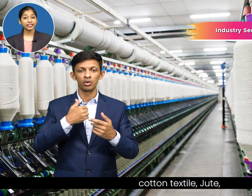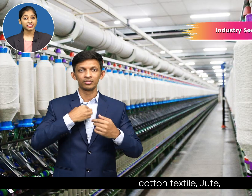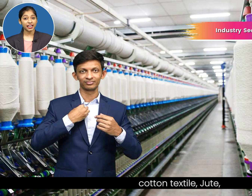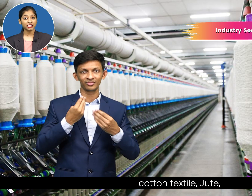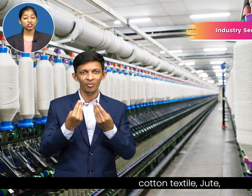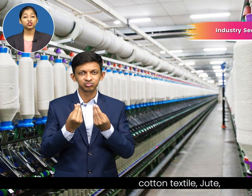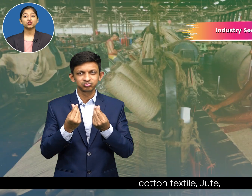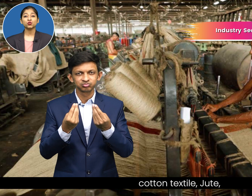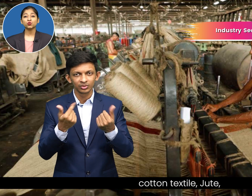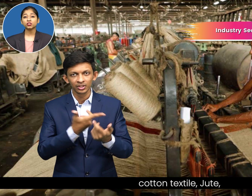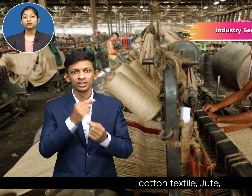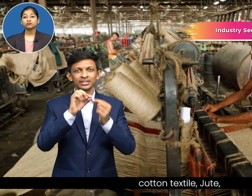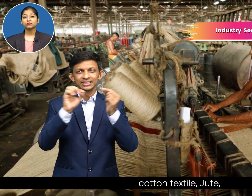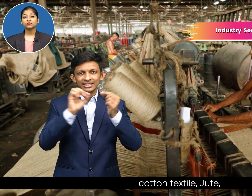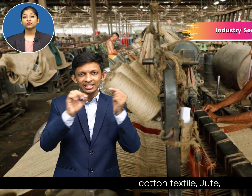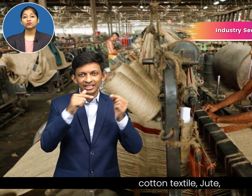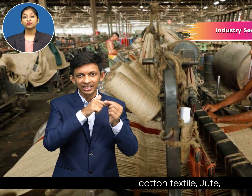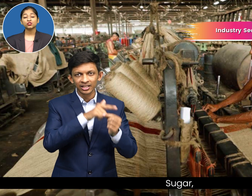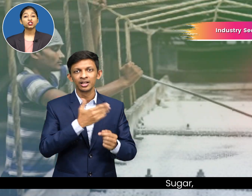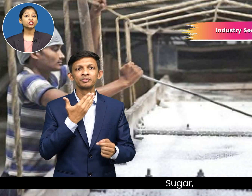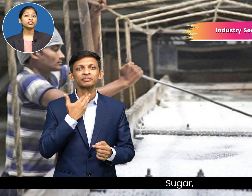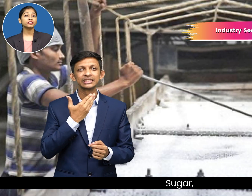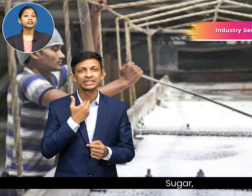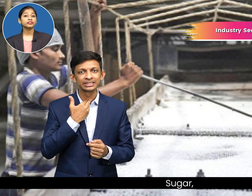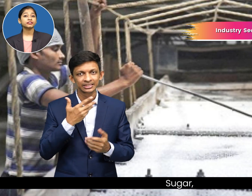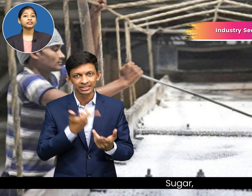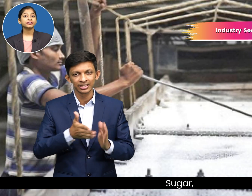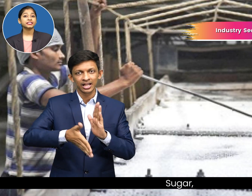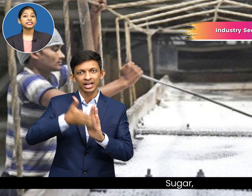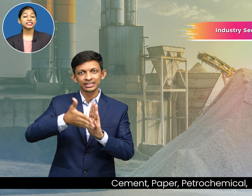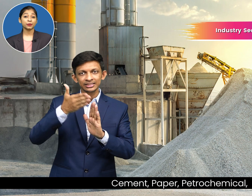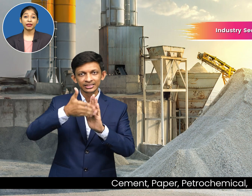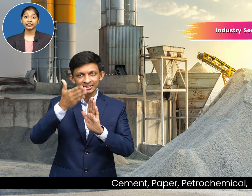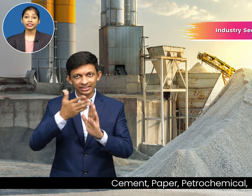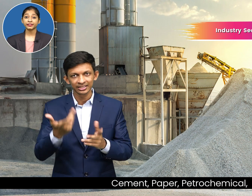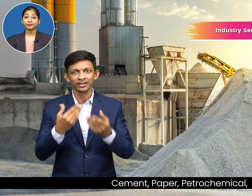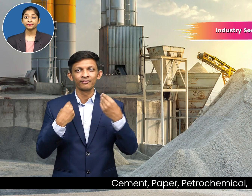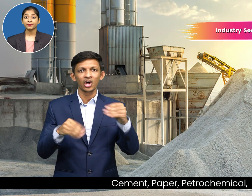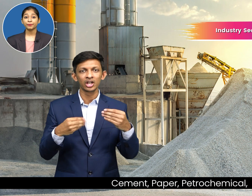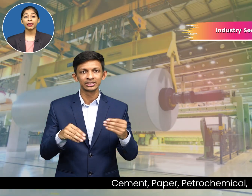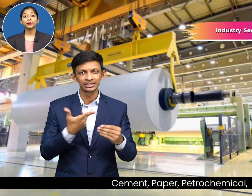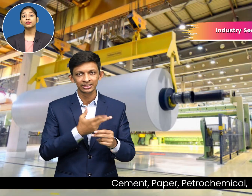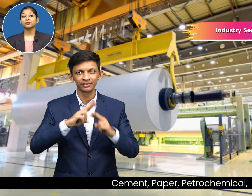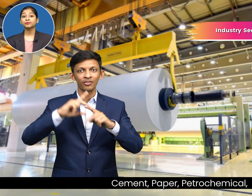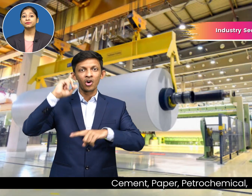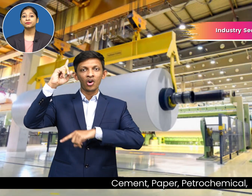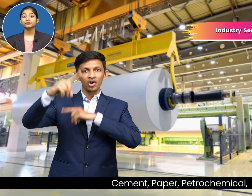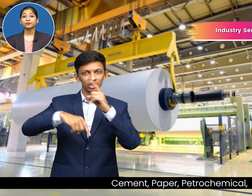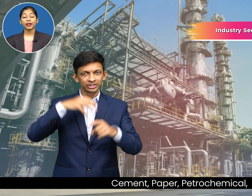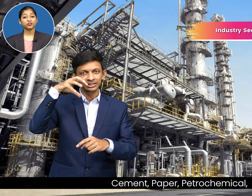cotton textile, jute, sugar, cement,